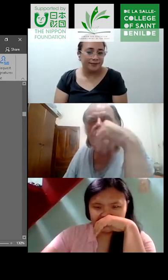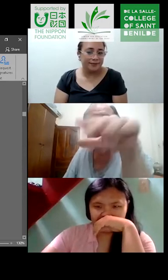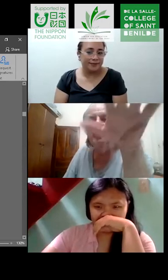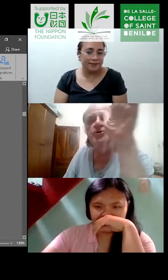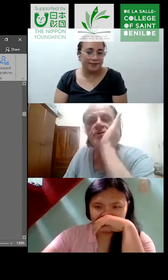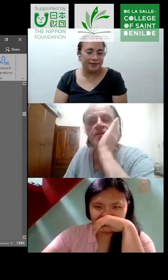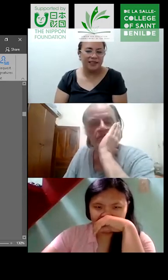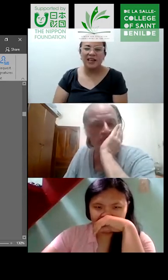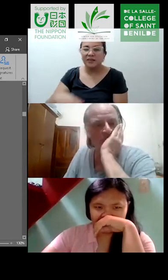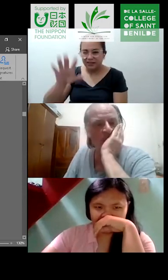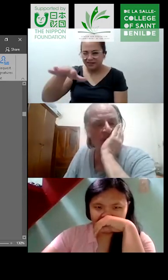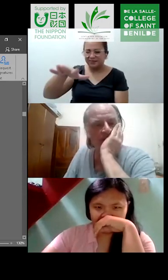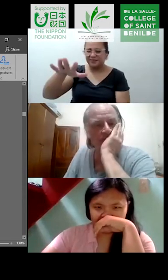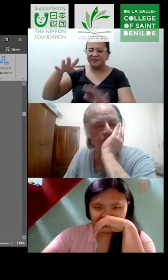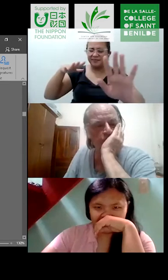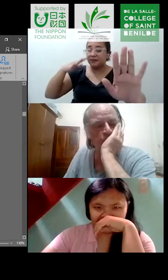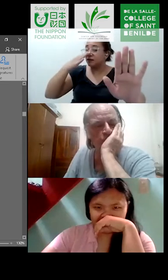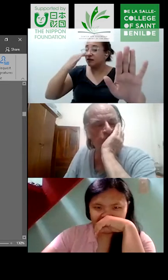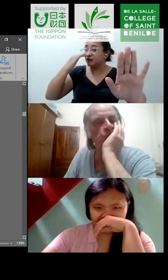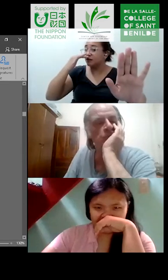So why don't you put yours This up is now?